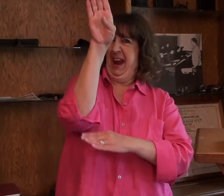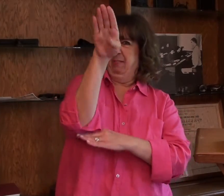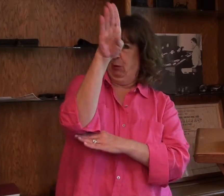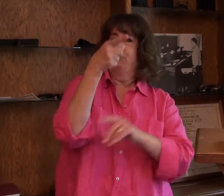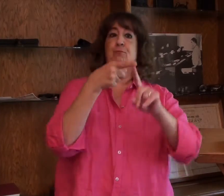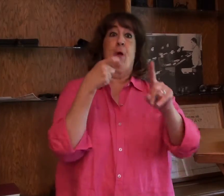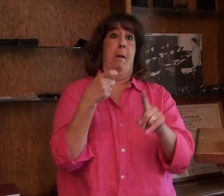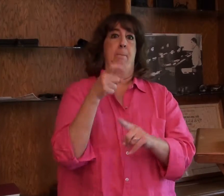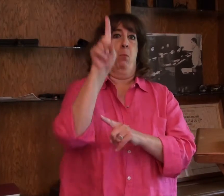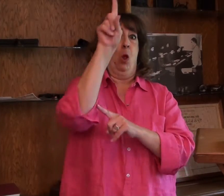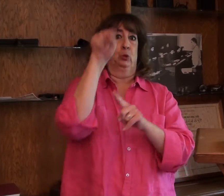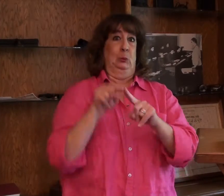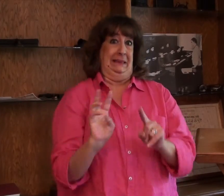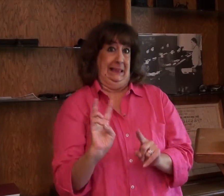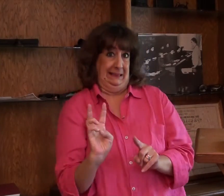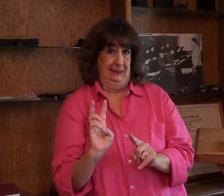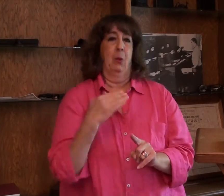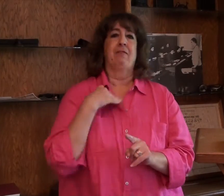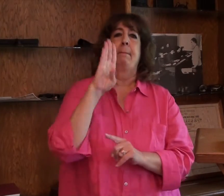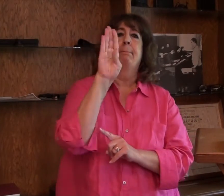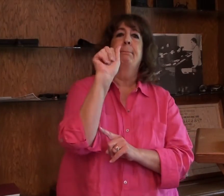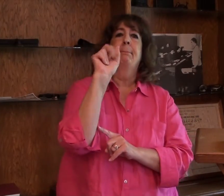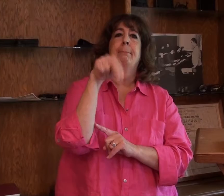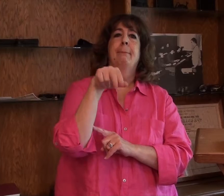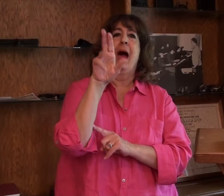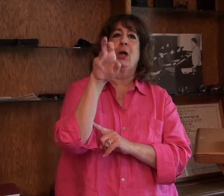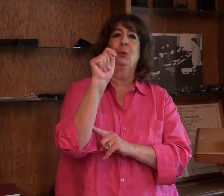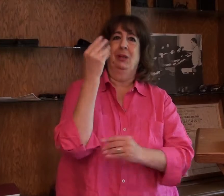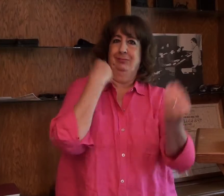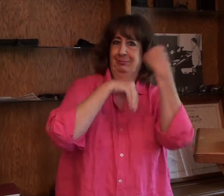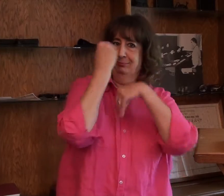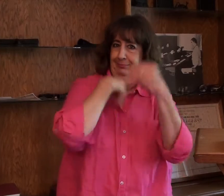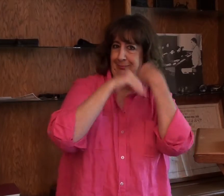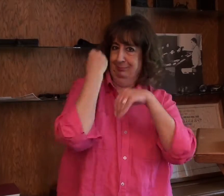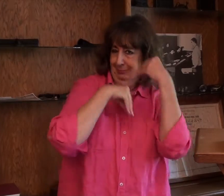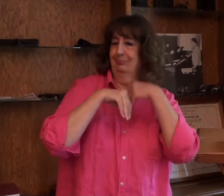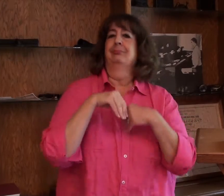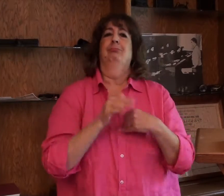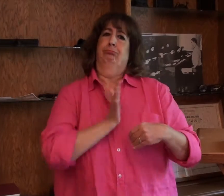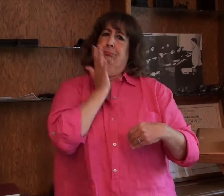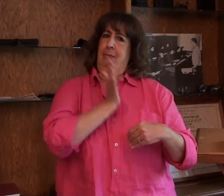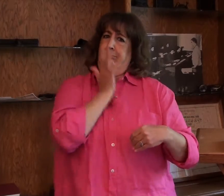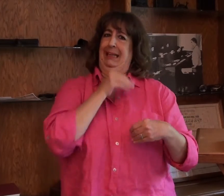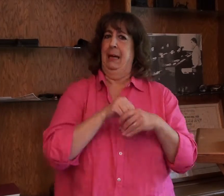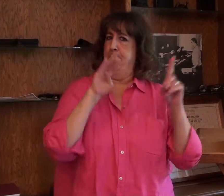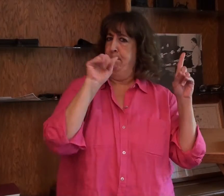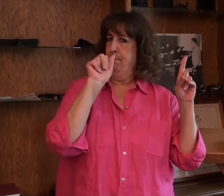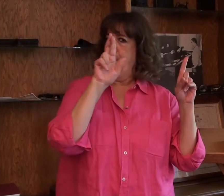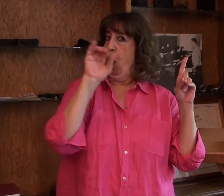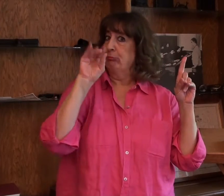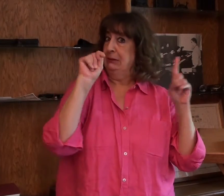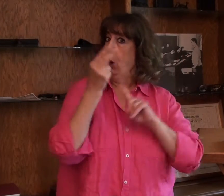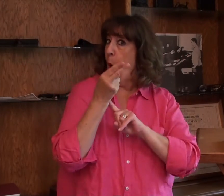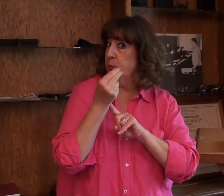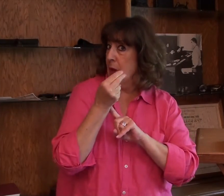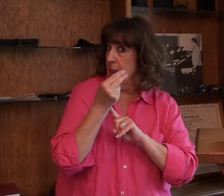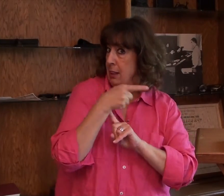Monday afternoon from 1 to 6 will be our closing banquet. It'll be very elaborate. It'll be